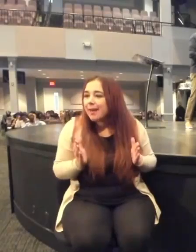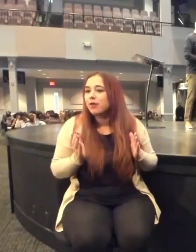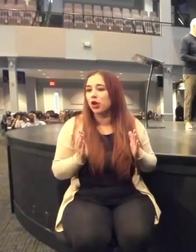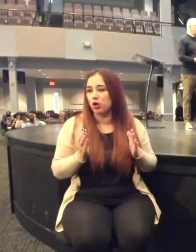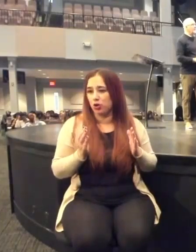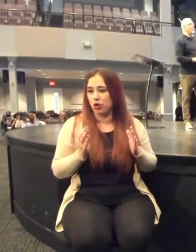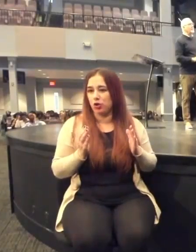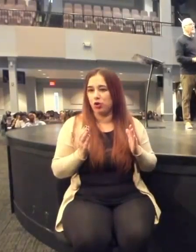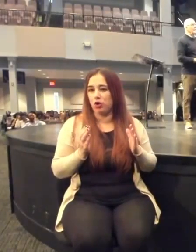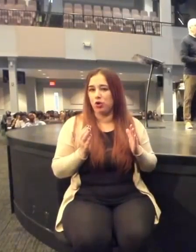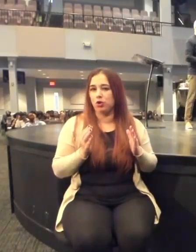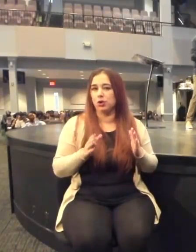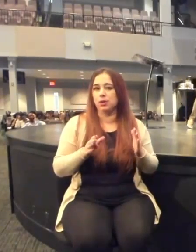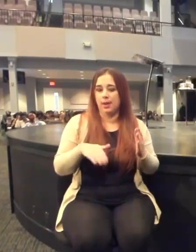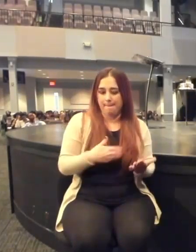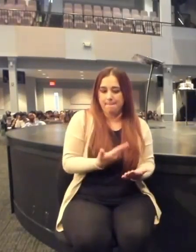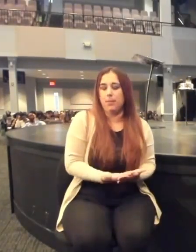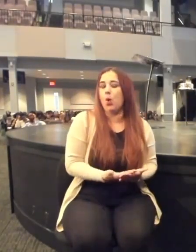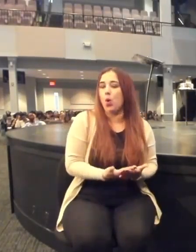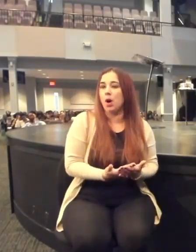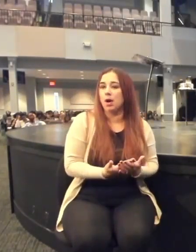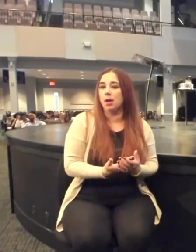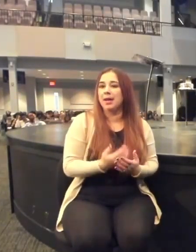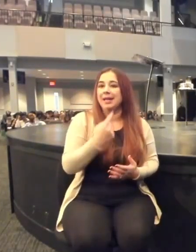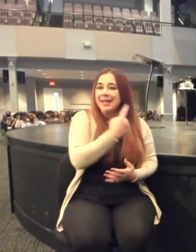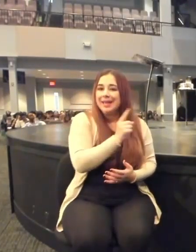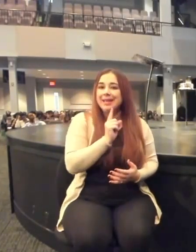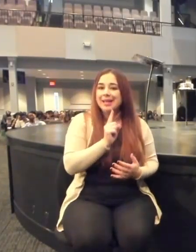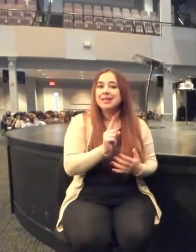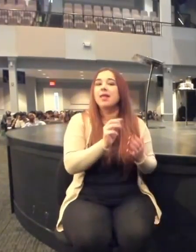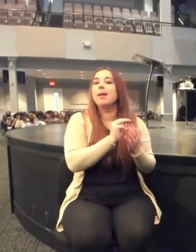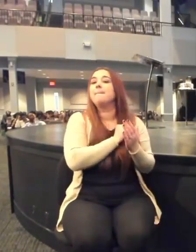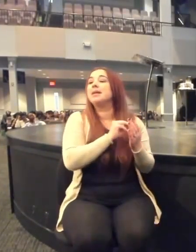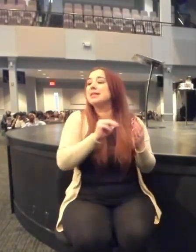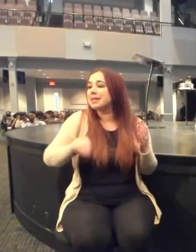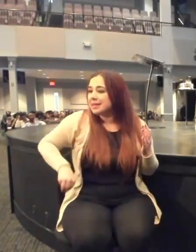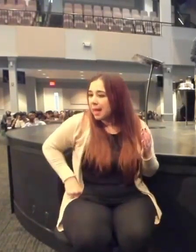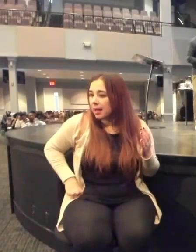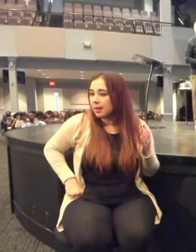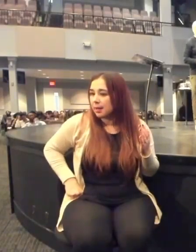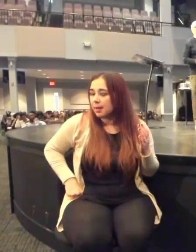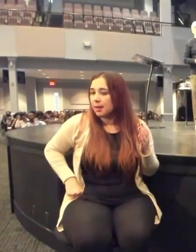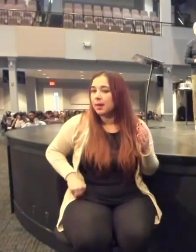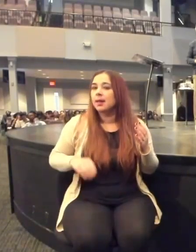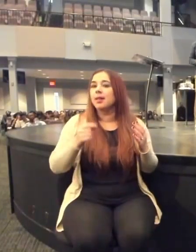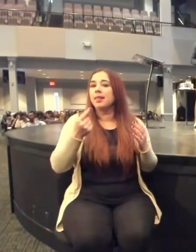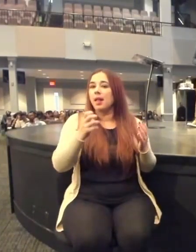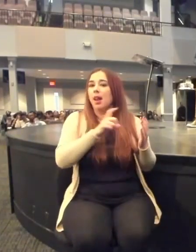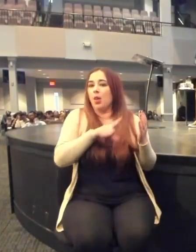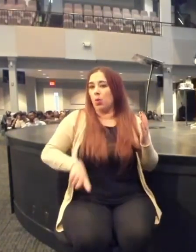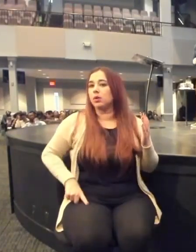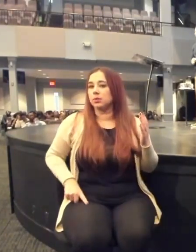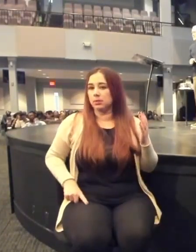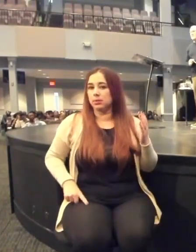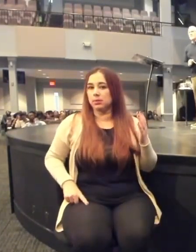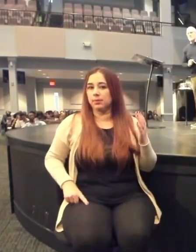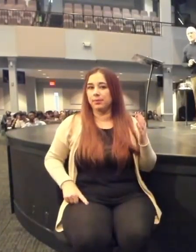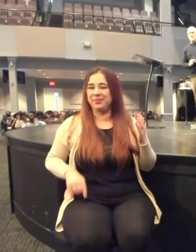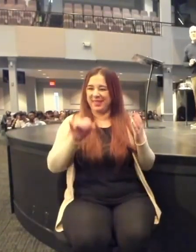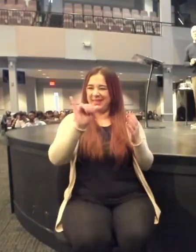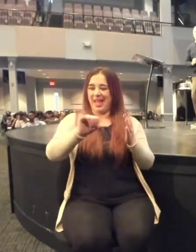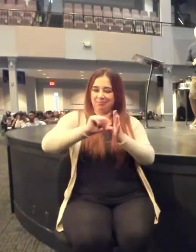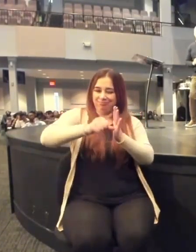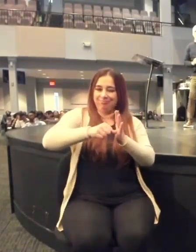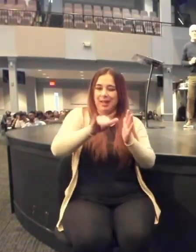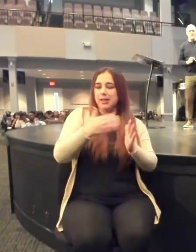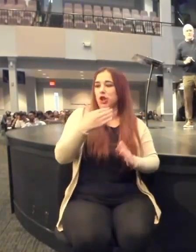Savior has been born to you. He is the Messiah, the Lord." That's the essence of the